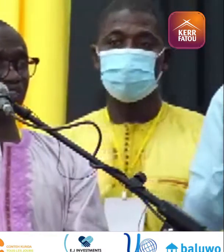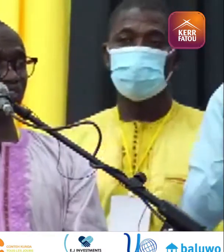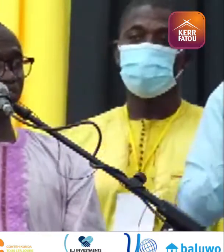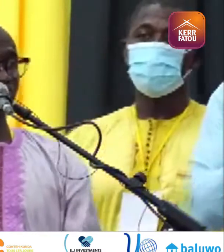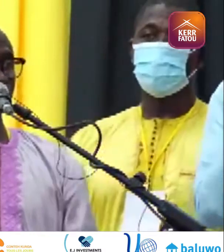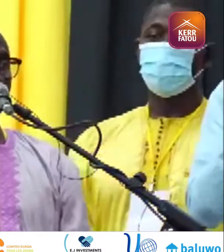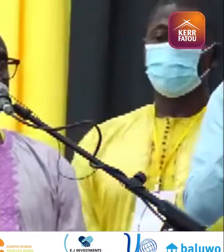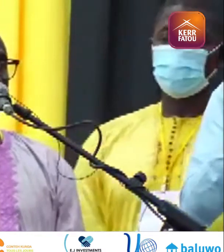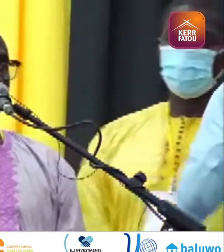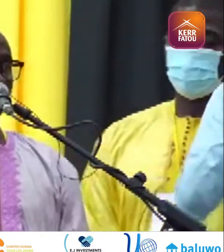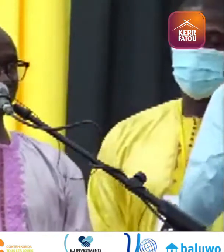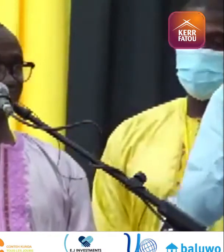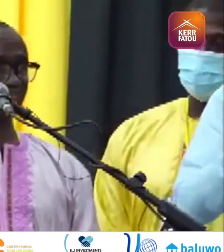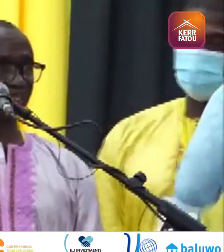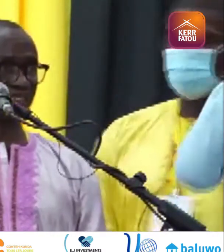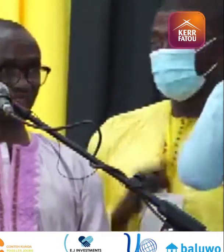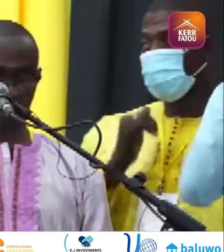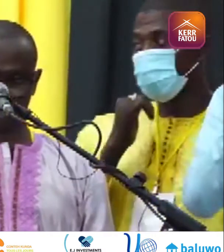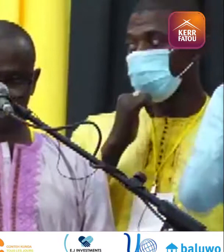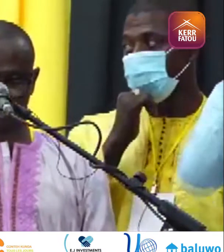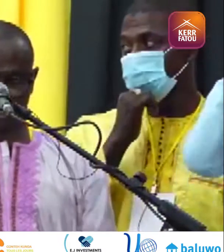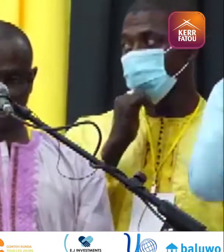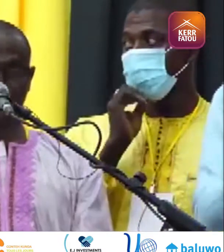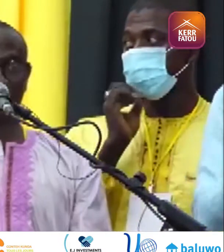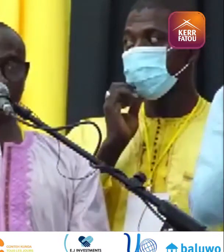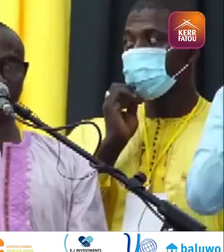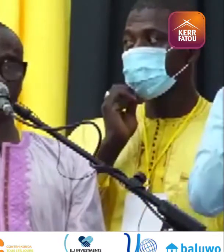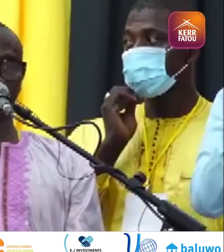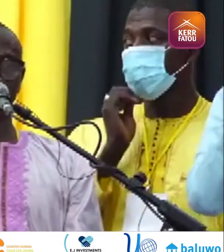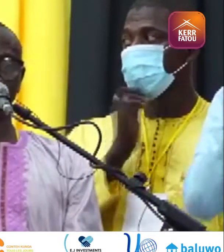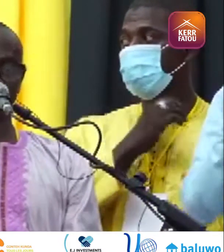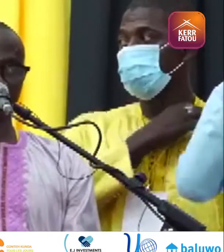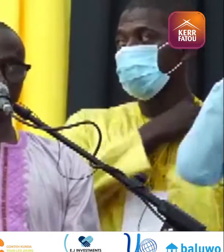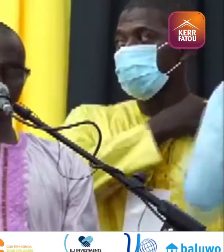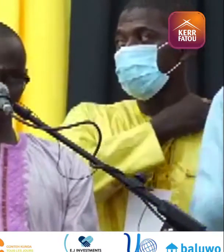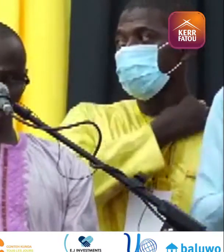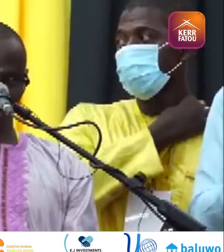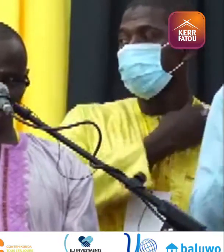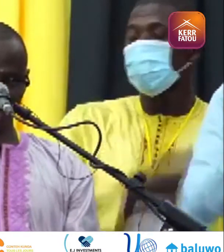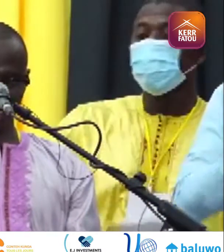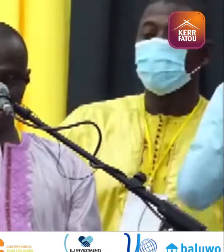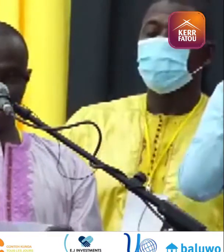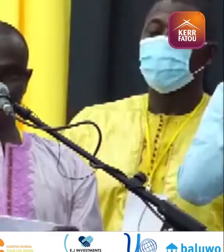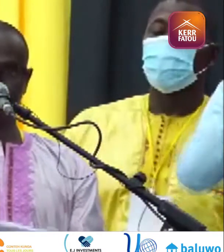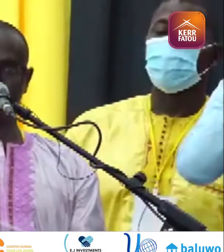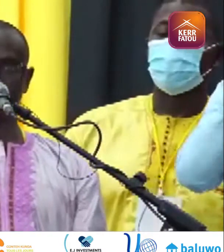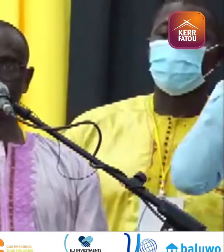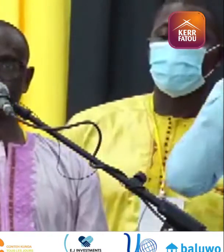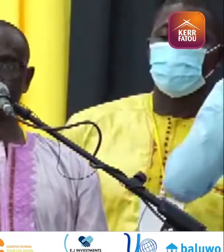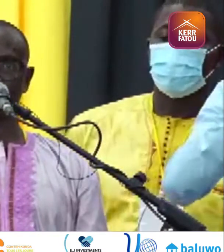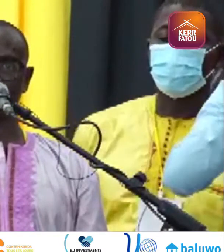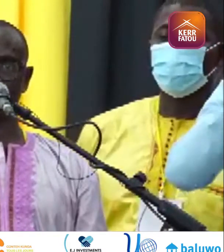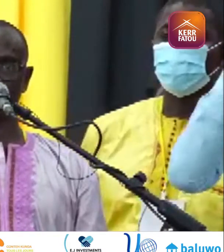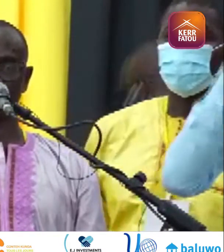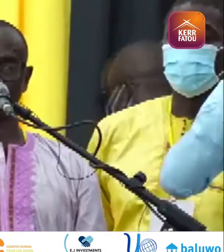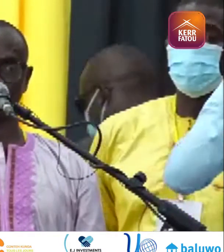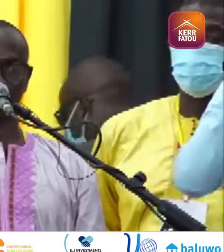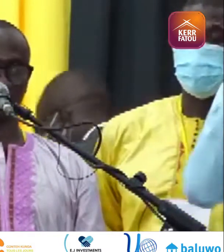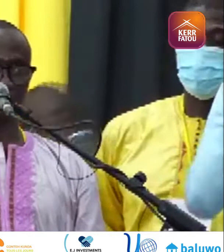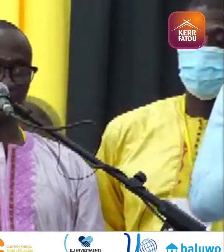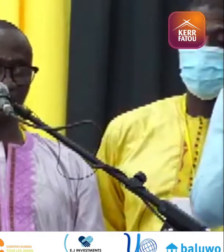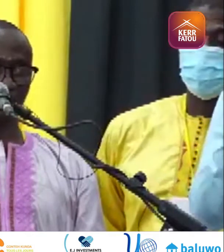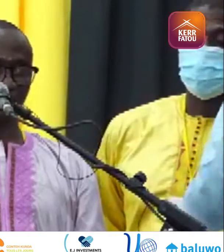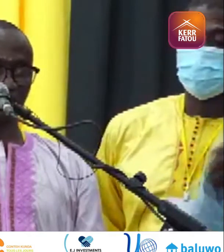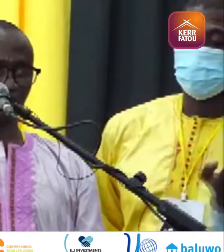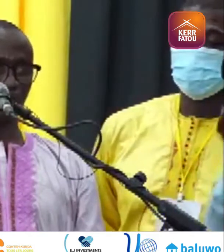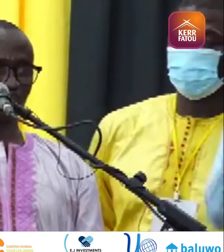more to thank the Secretariat that ably did this work and make us to present this